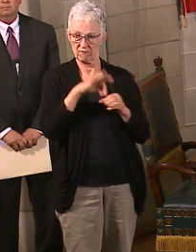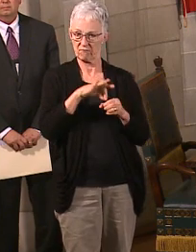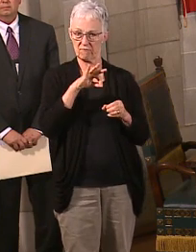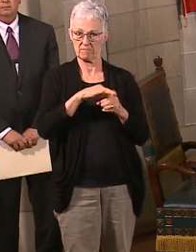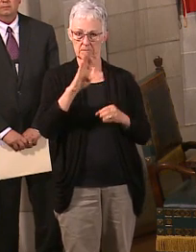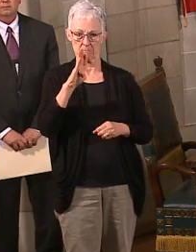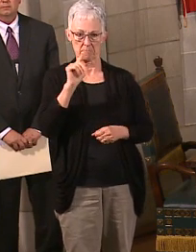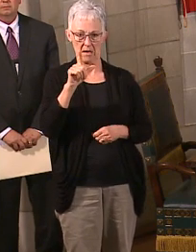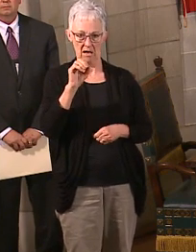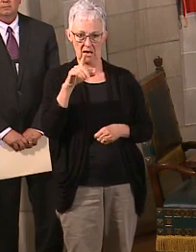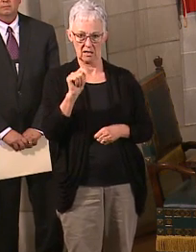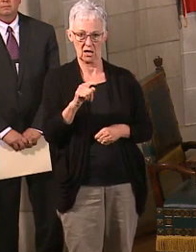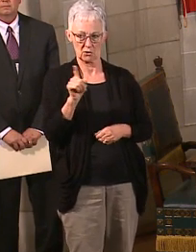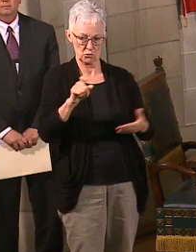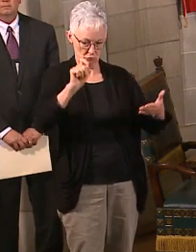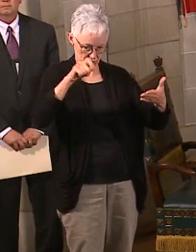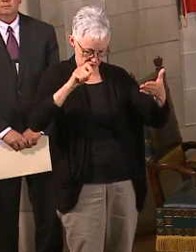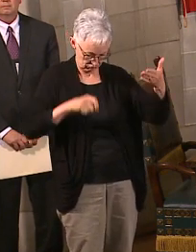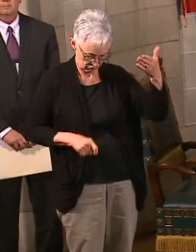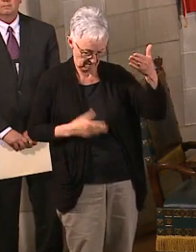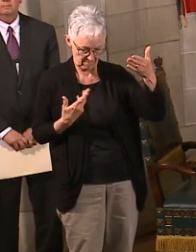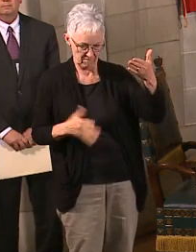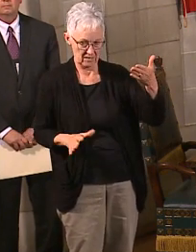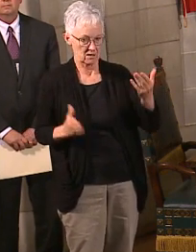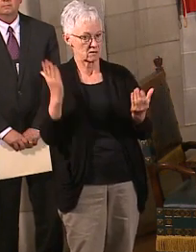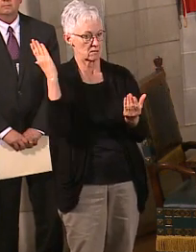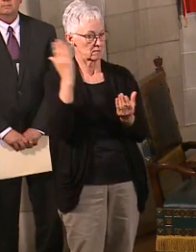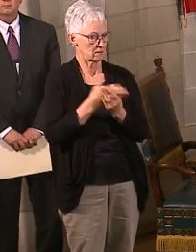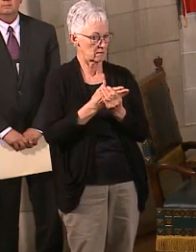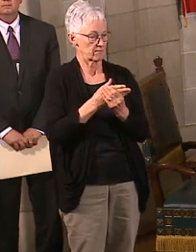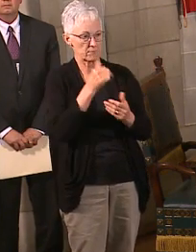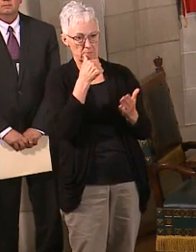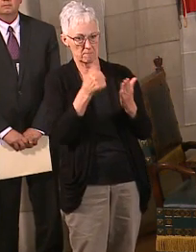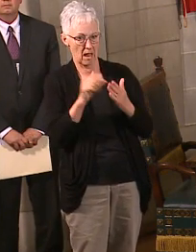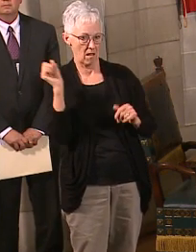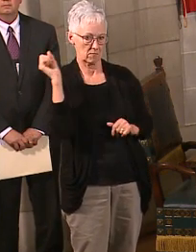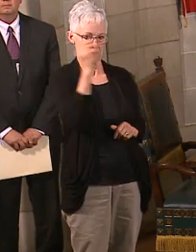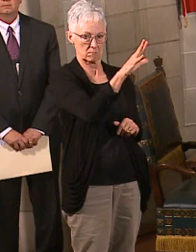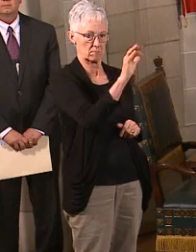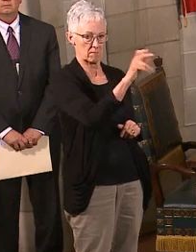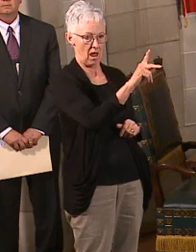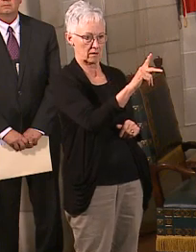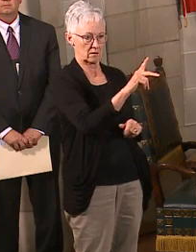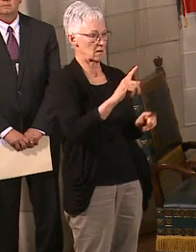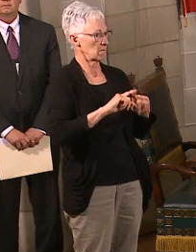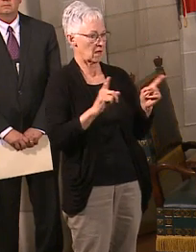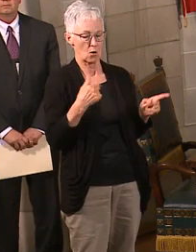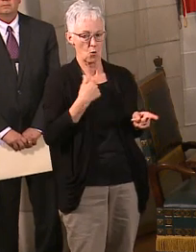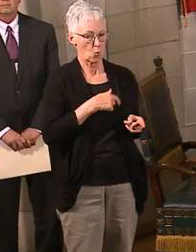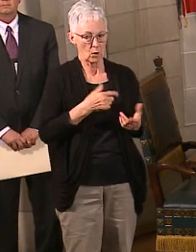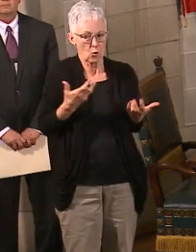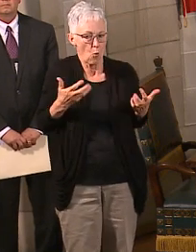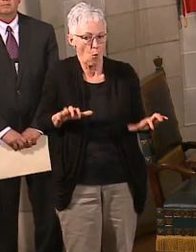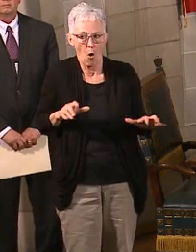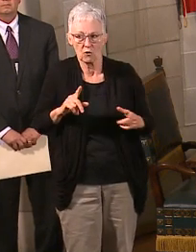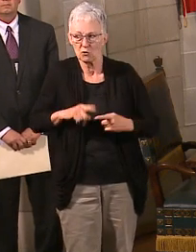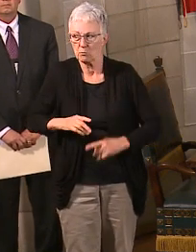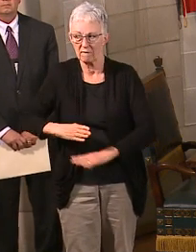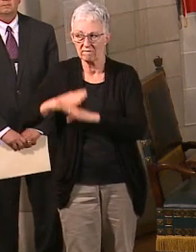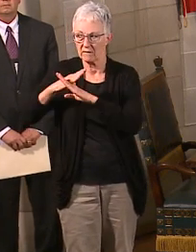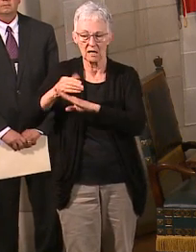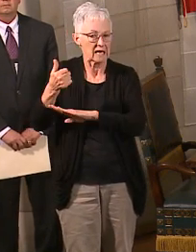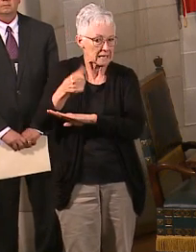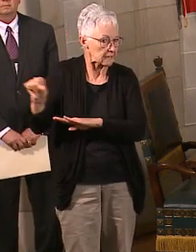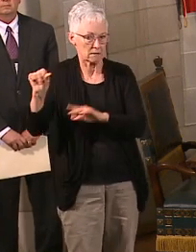We certainly are encouraging that, but we are not going to disenfranchise voters by closing polls. That would disenfranchise voters.